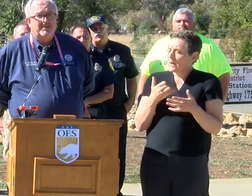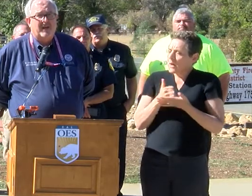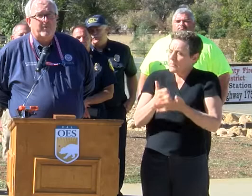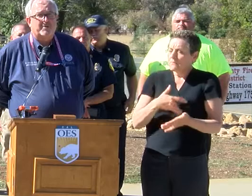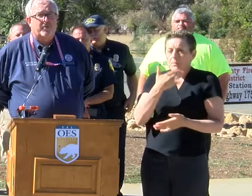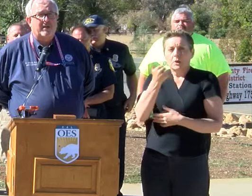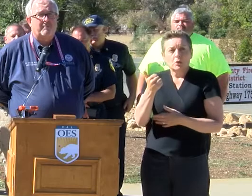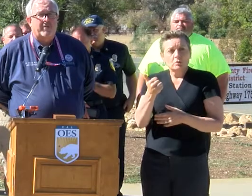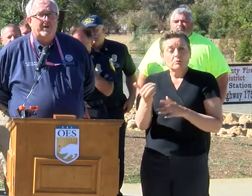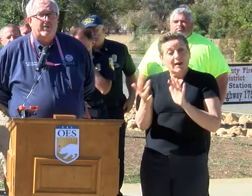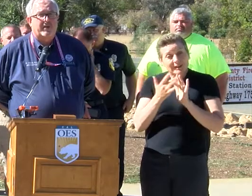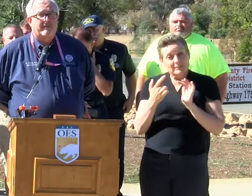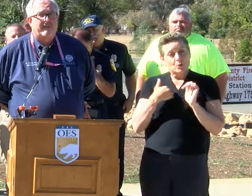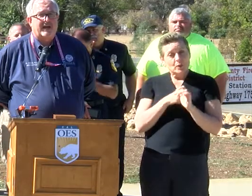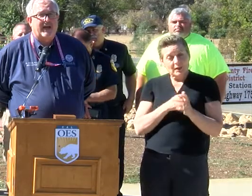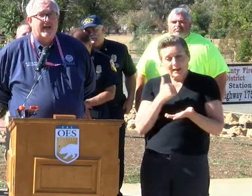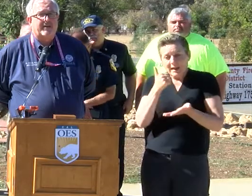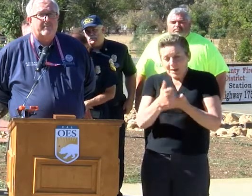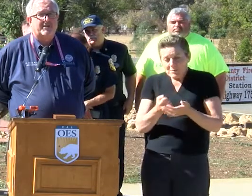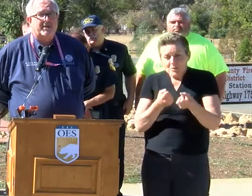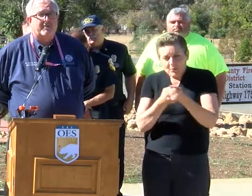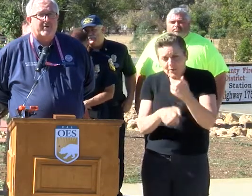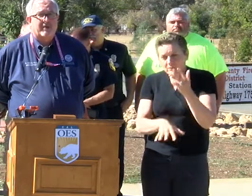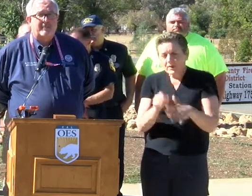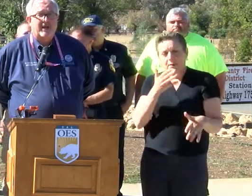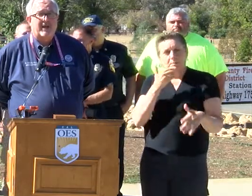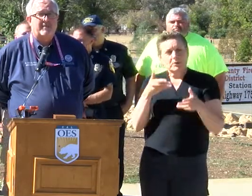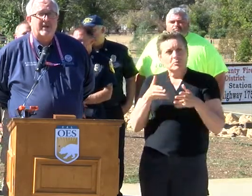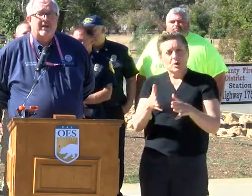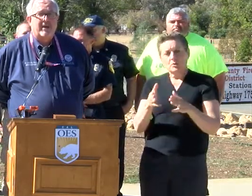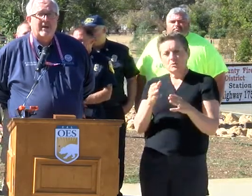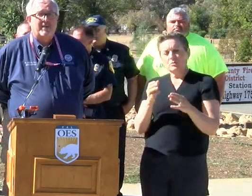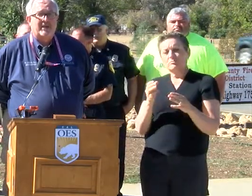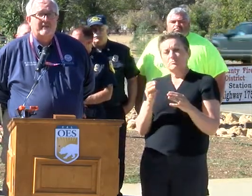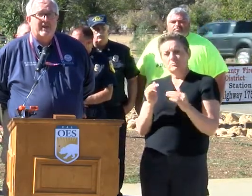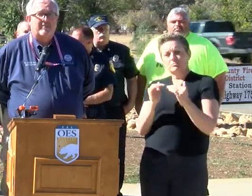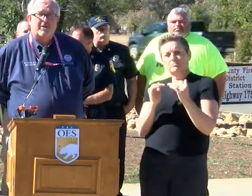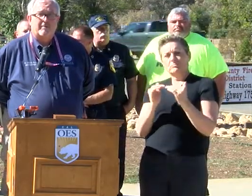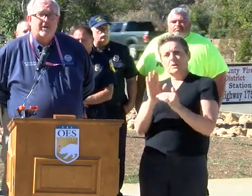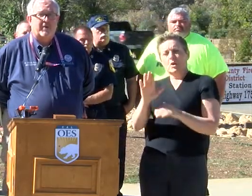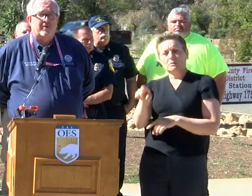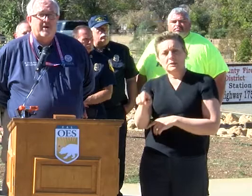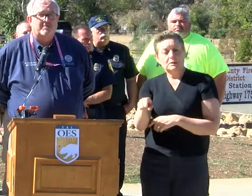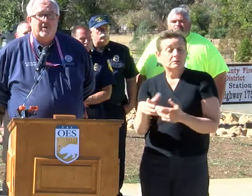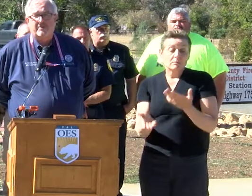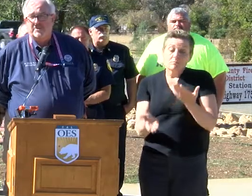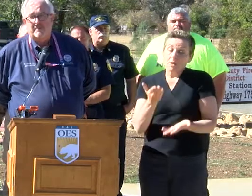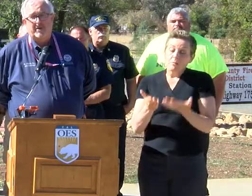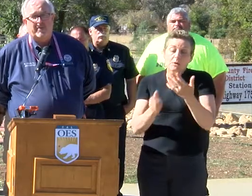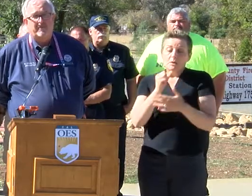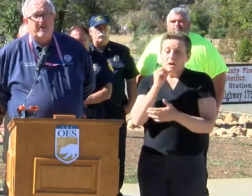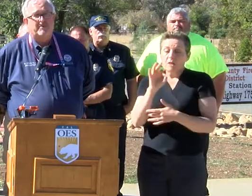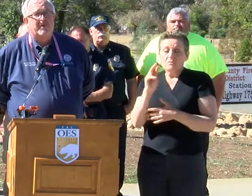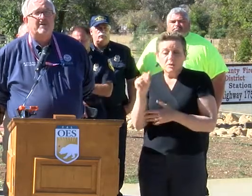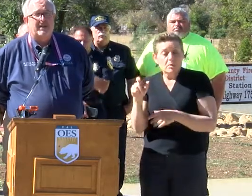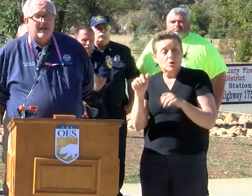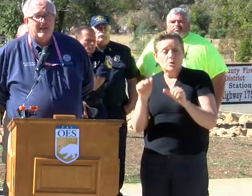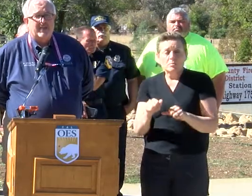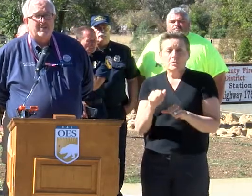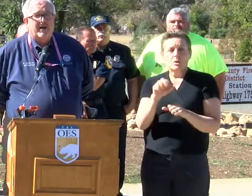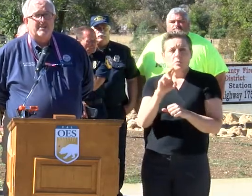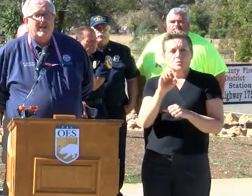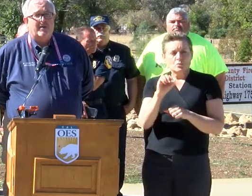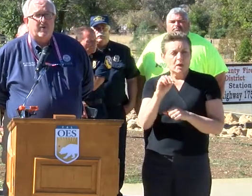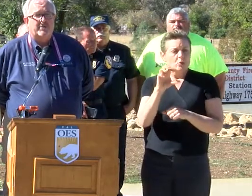Get in contact with us so we can plug you in and find out how to best help you. And it may not be immediate FEMA. It could be our Red Cross partners. It could be other folks. But